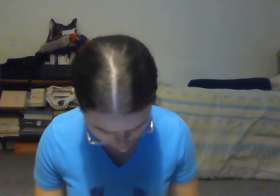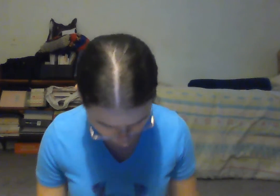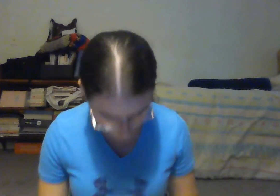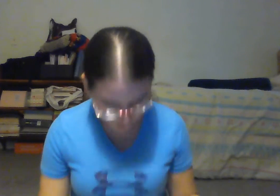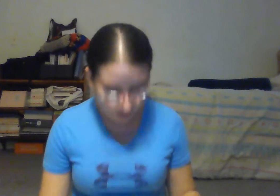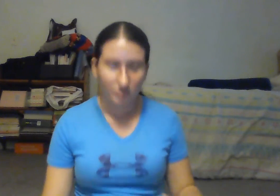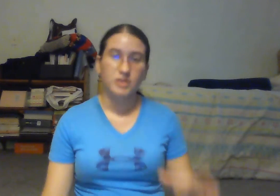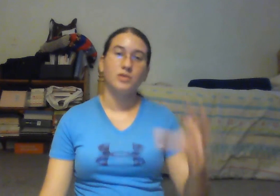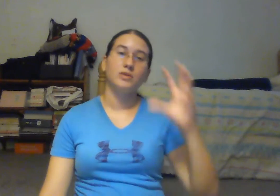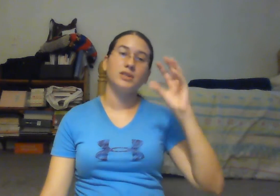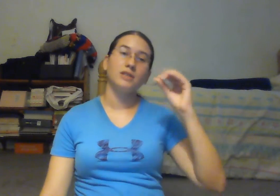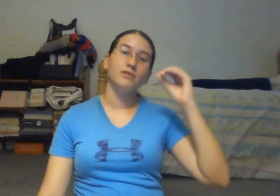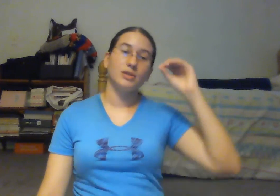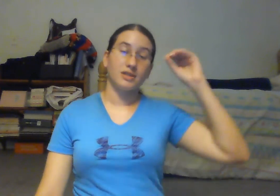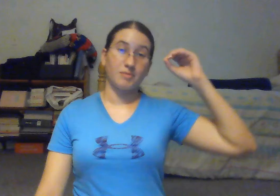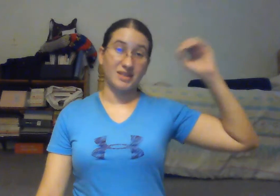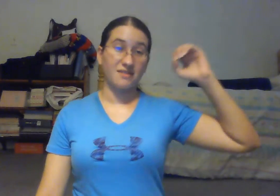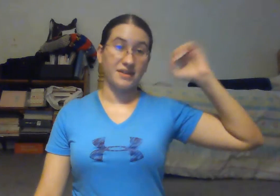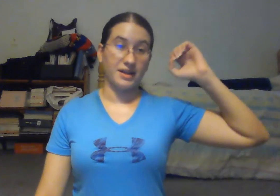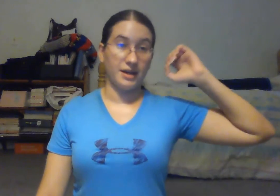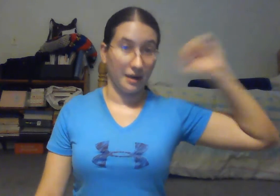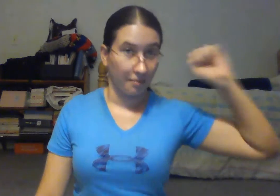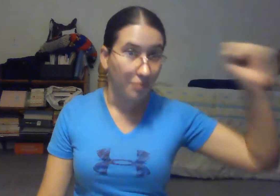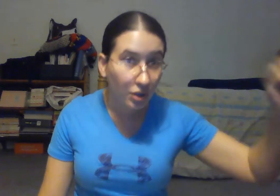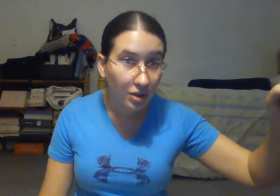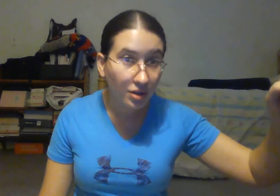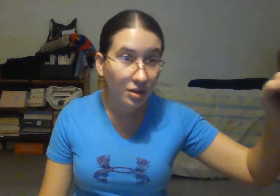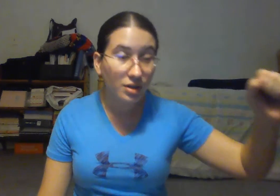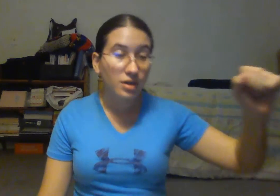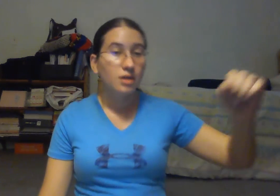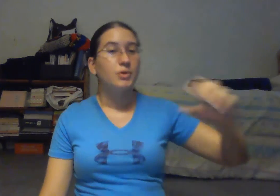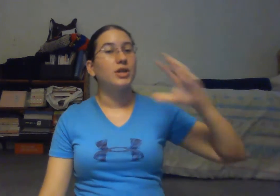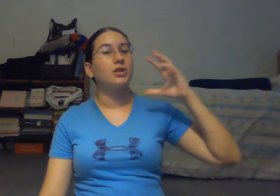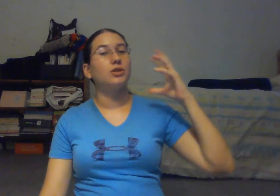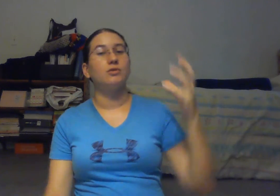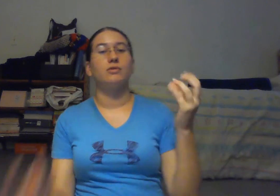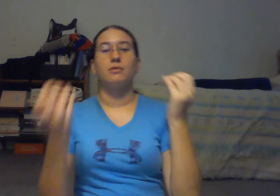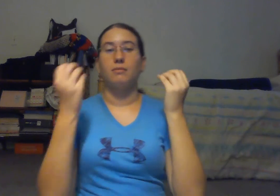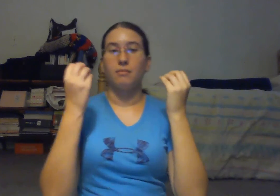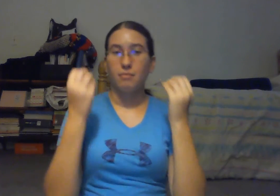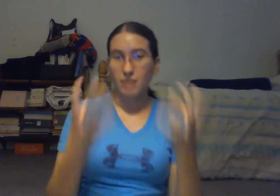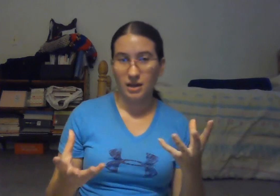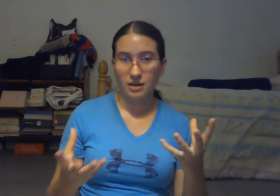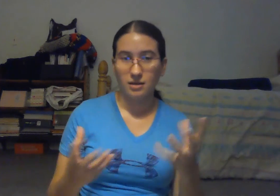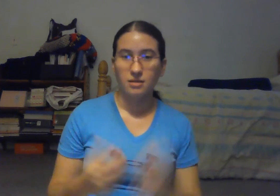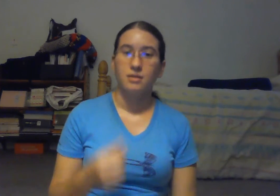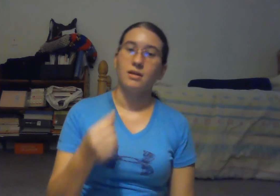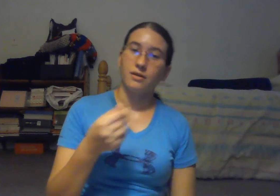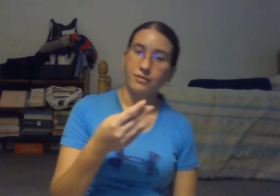several. Right? So instead of using a specific number, we can use many, a